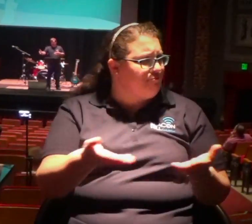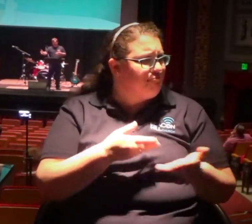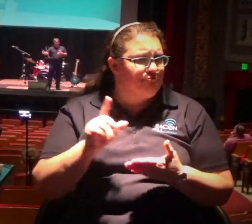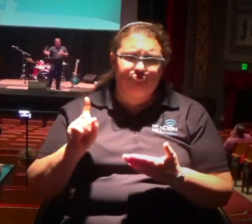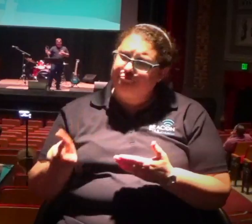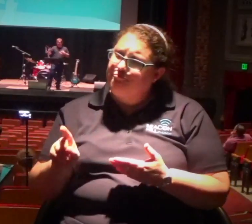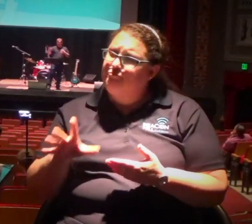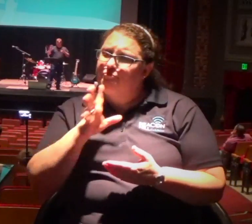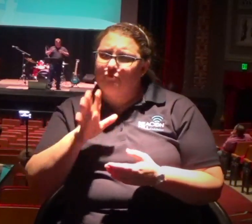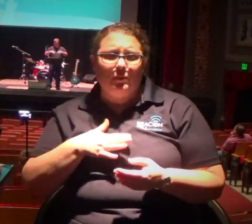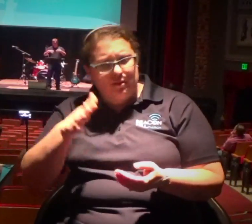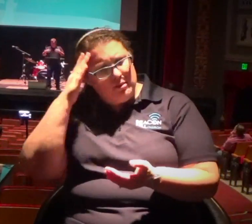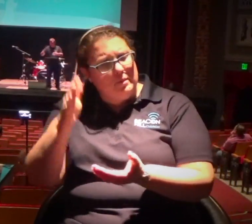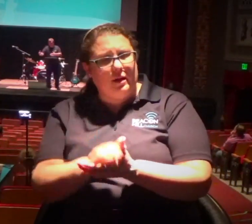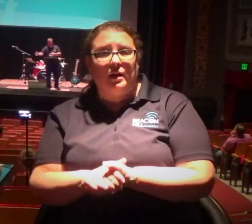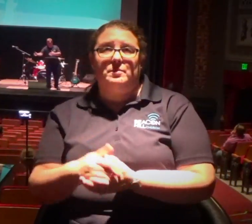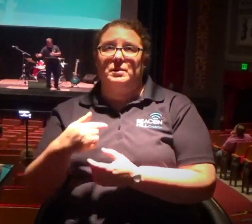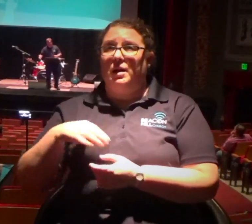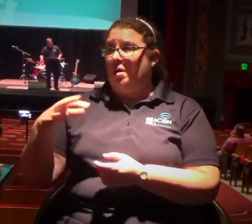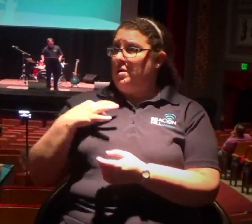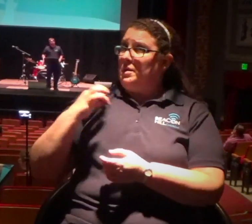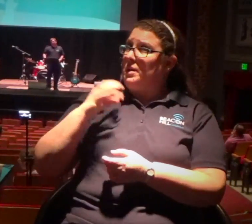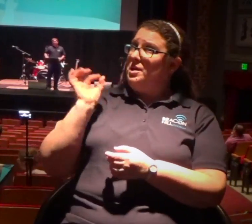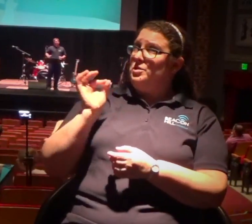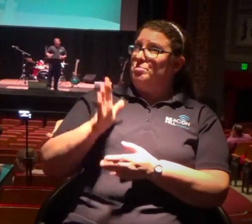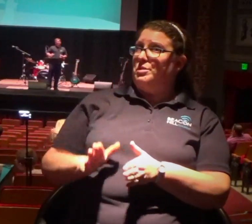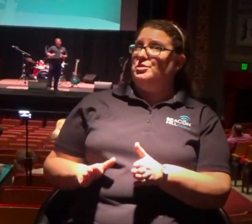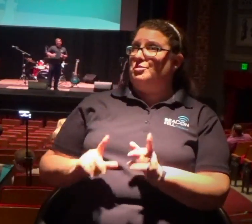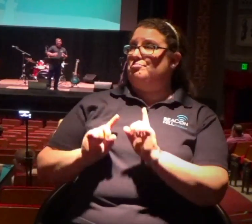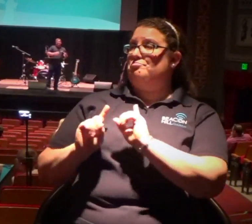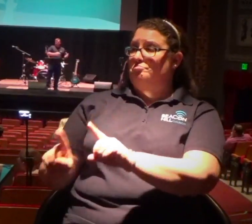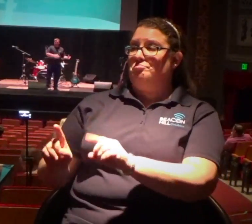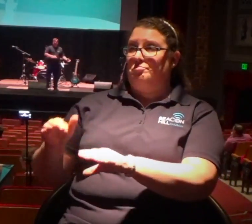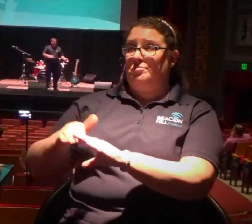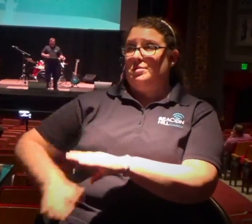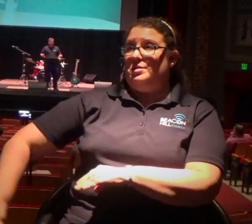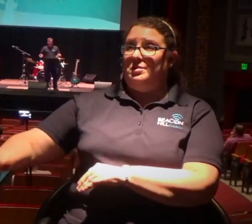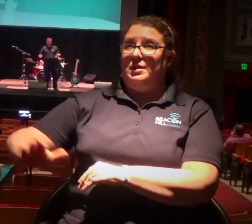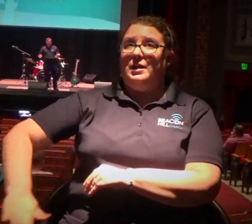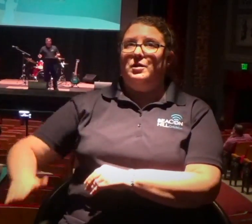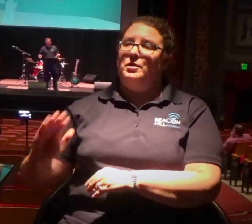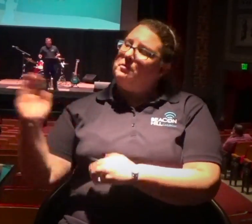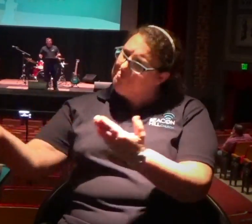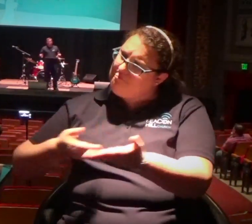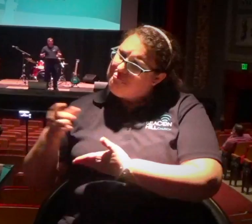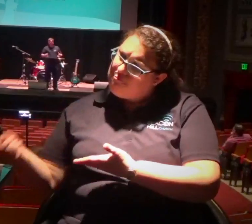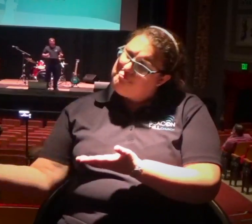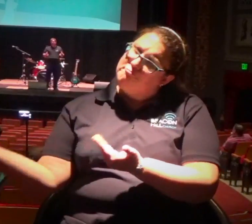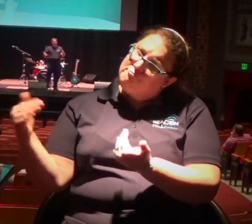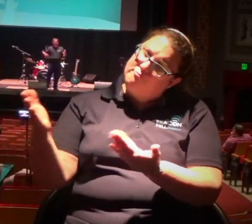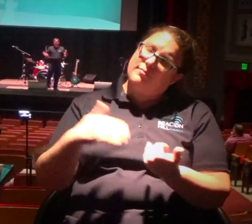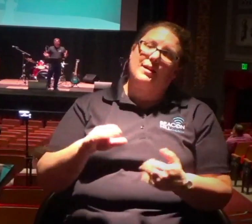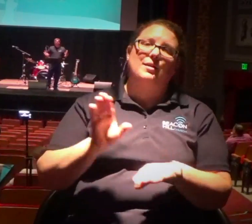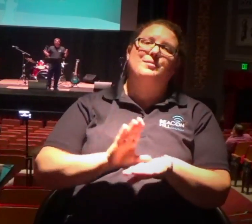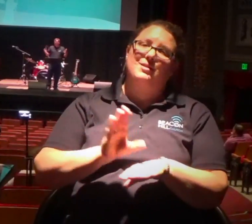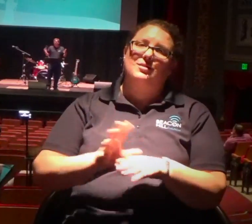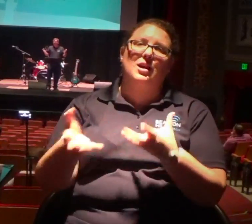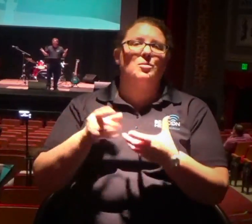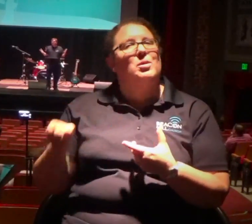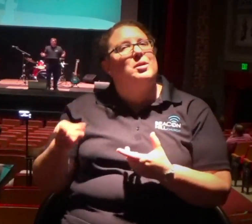I mean, just picture this, a guest preacher coming in. And I invited him to church because I wanted him to hear the gospel of